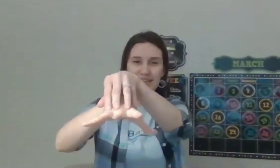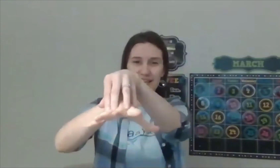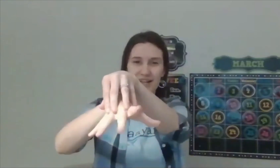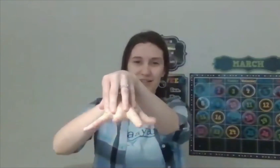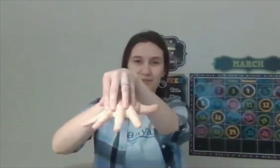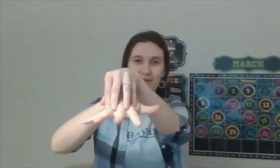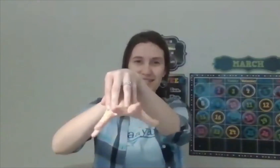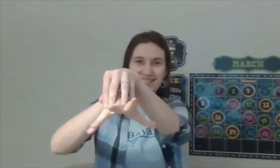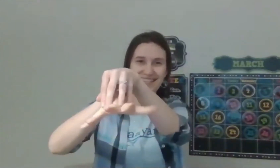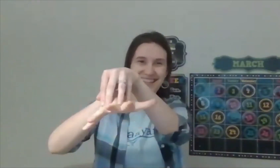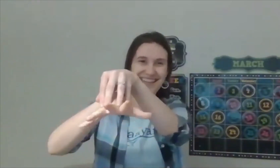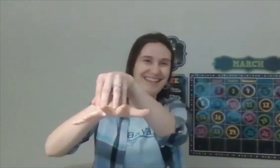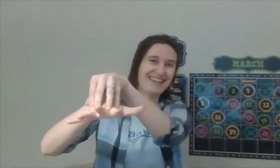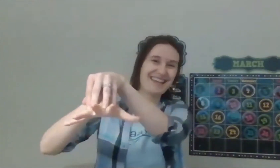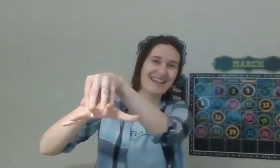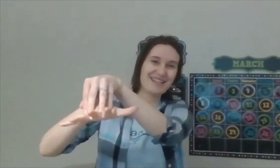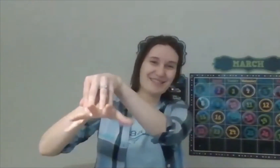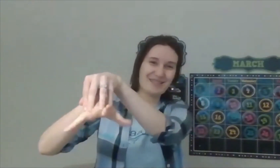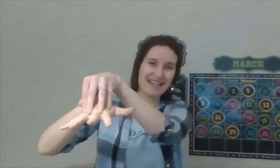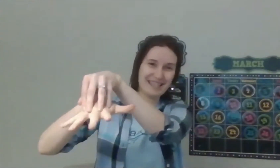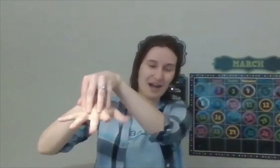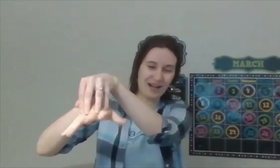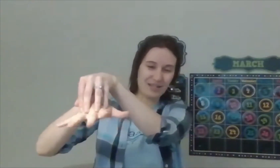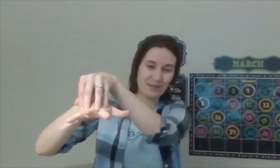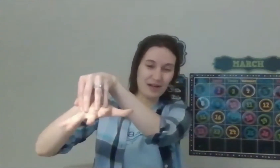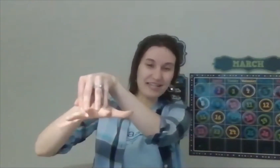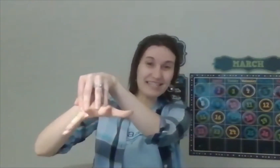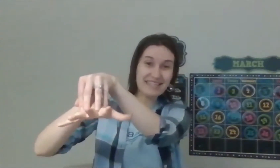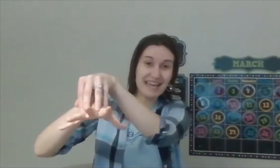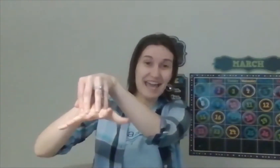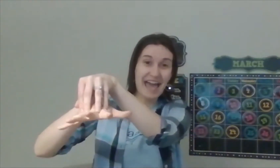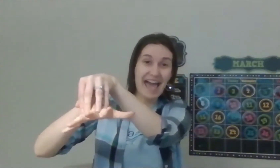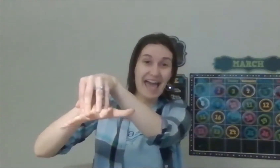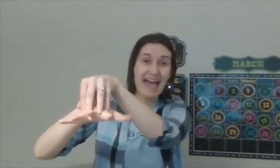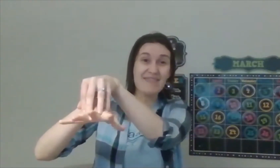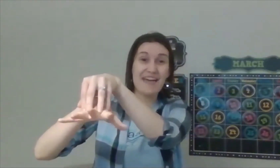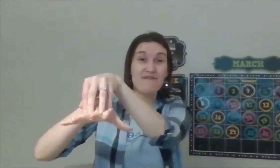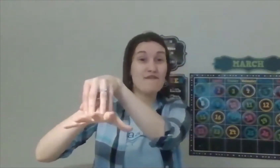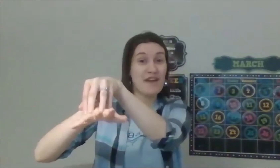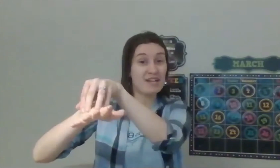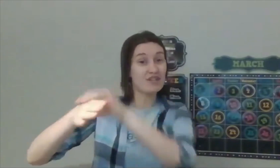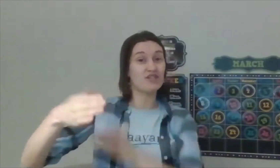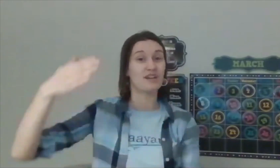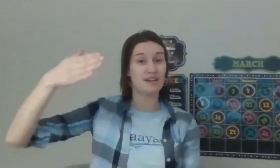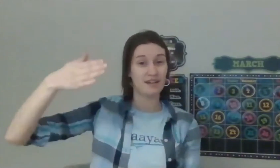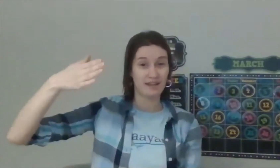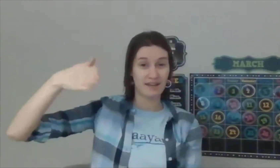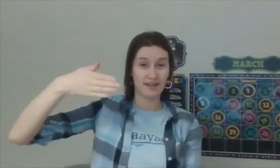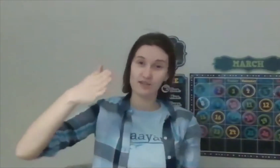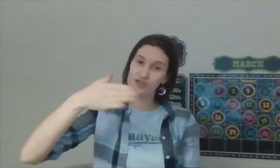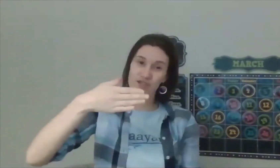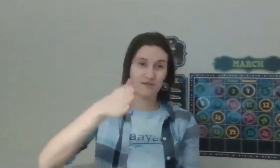like an octopus. So that's octopus, and then fish, just